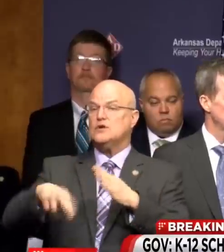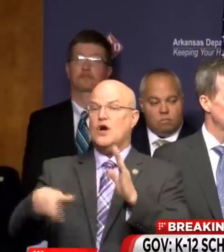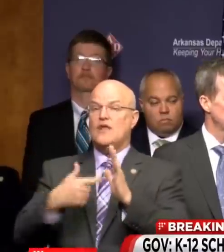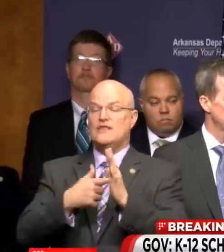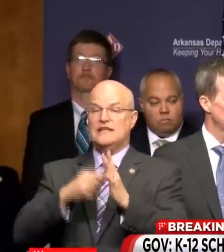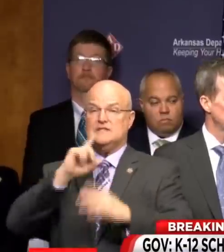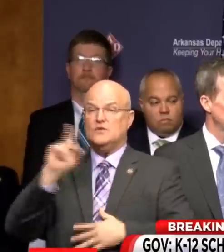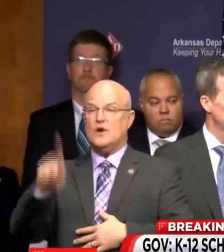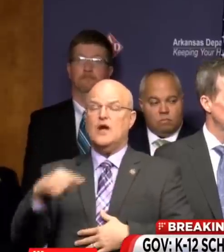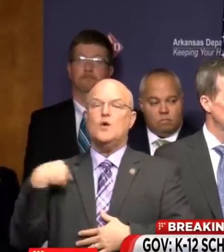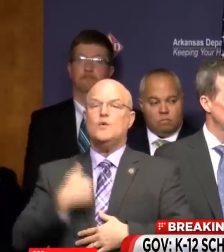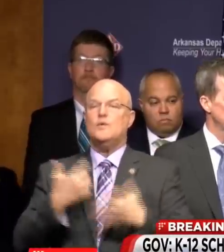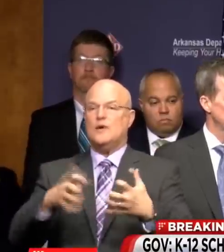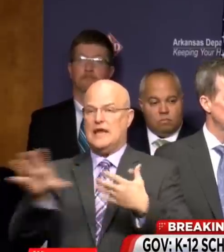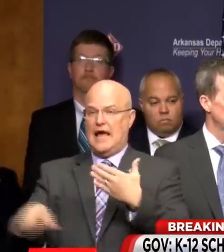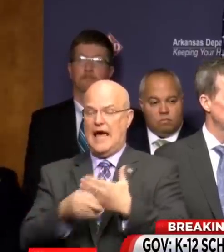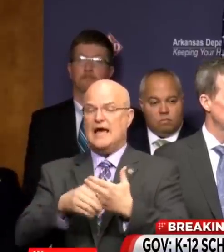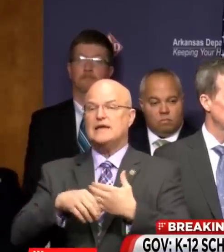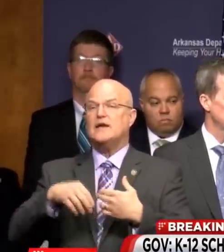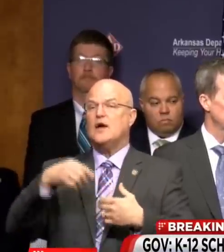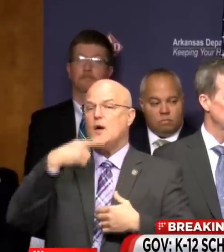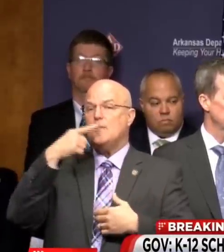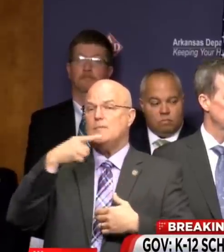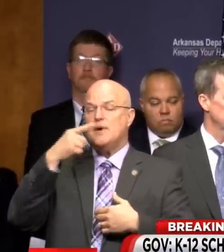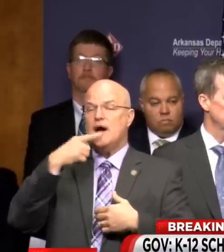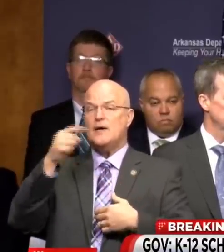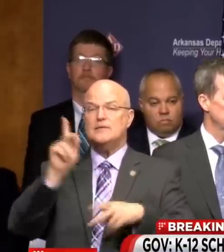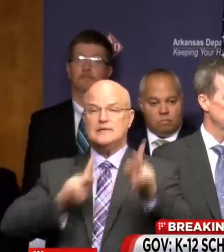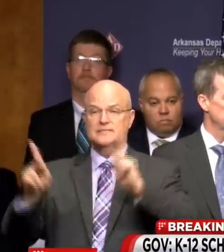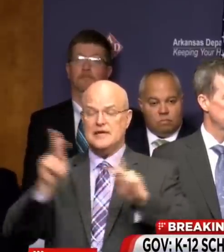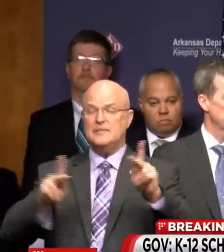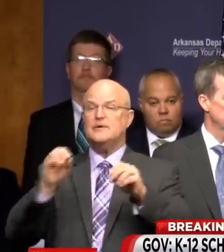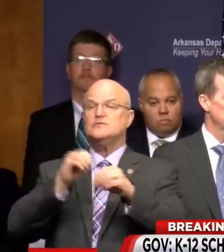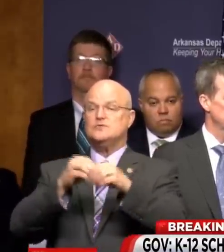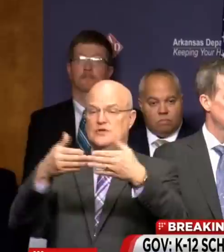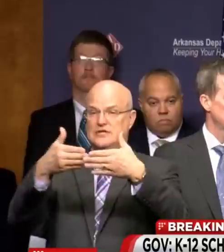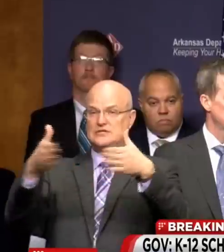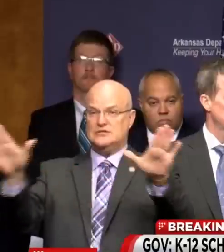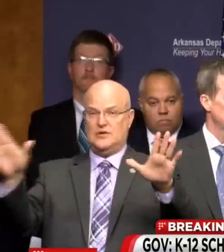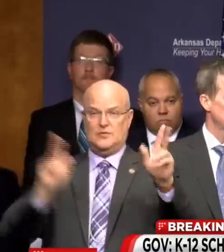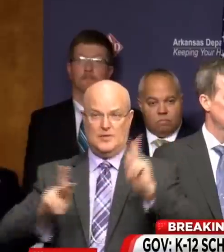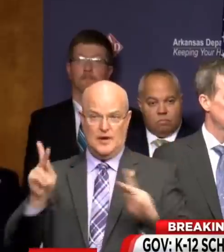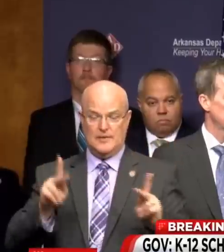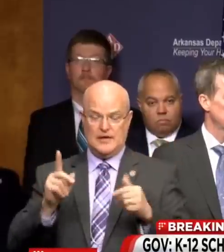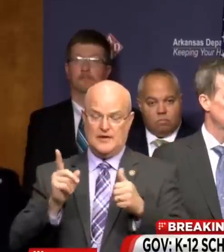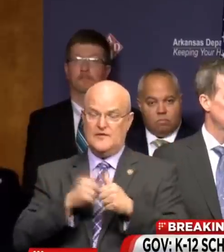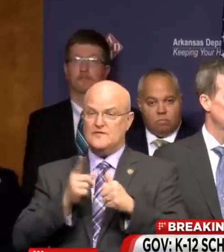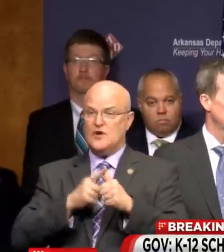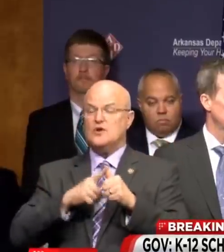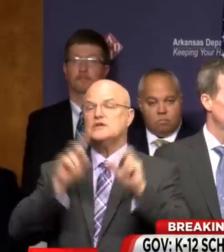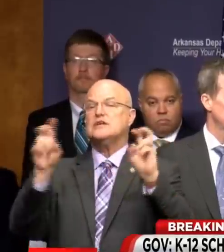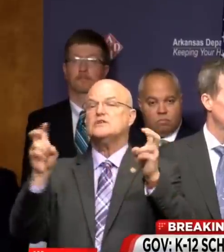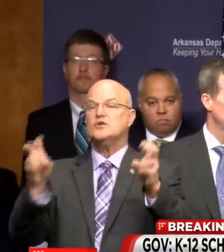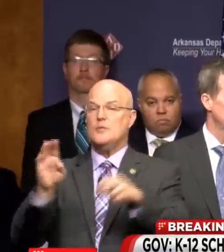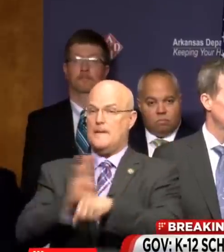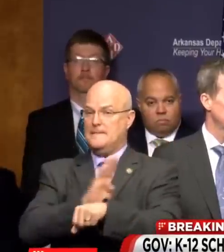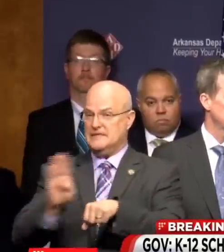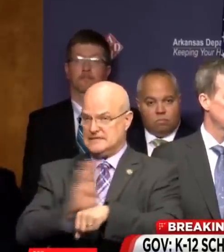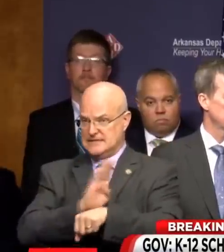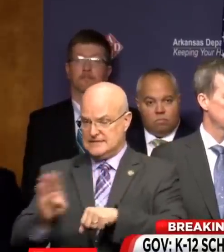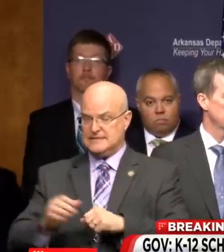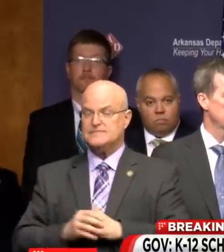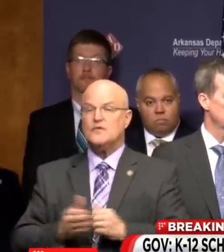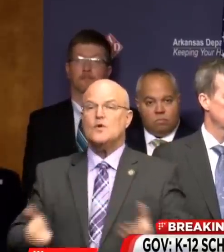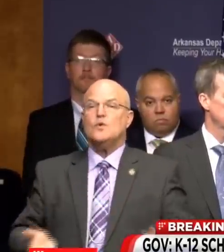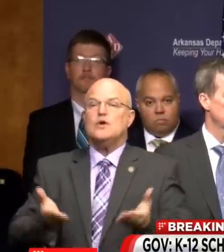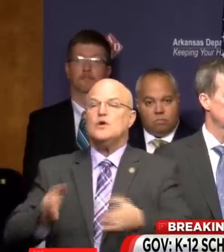these directives, we want to add to our public message to businesses and to the general public. First, in terms of the businesses,